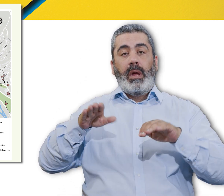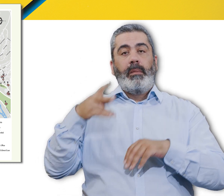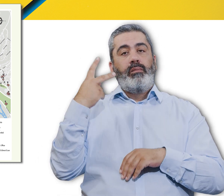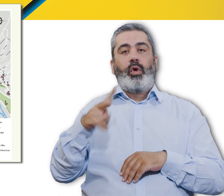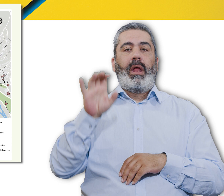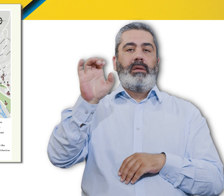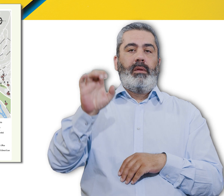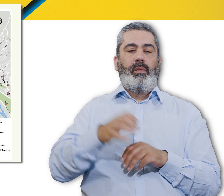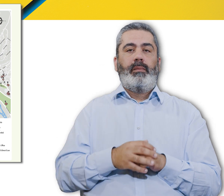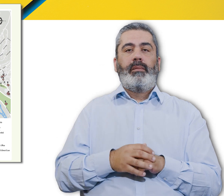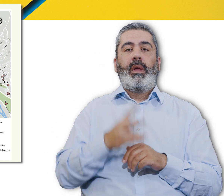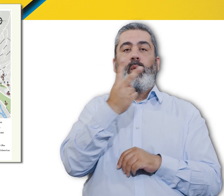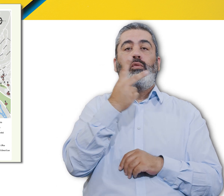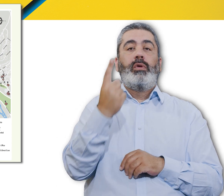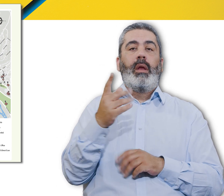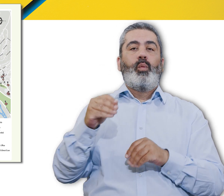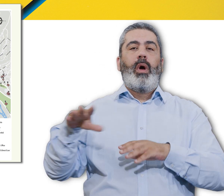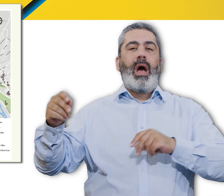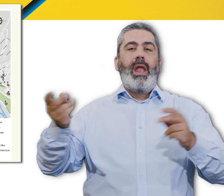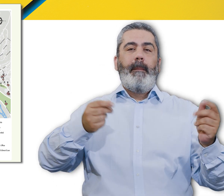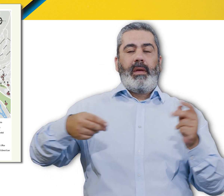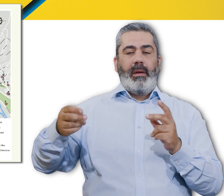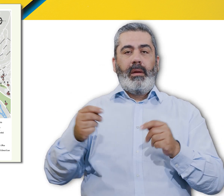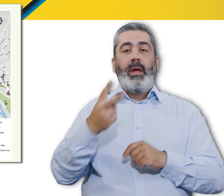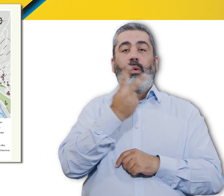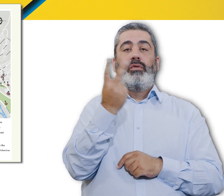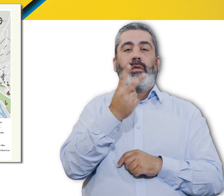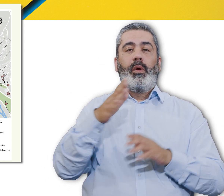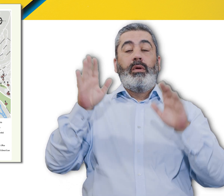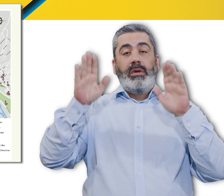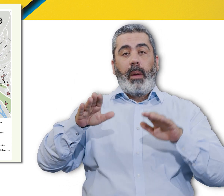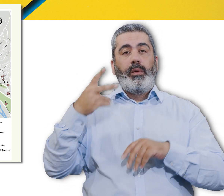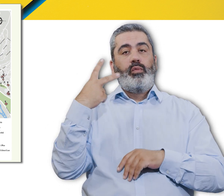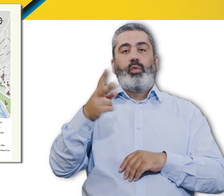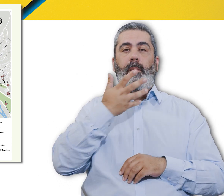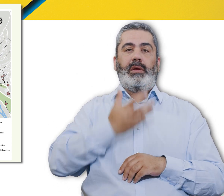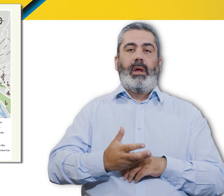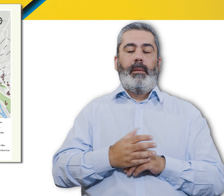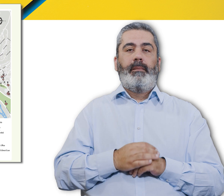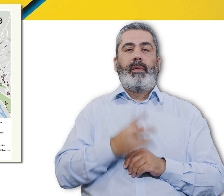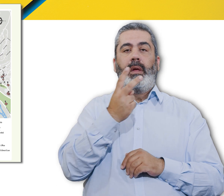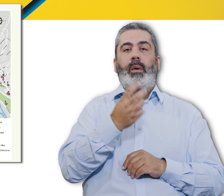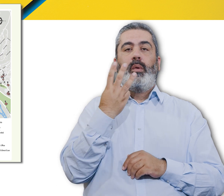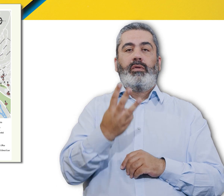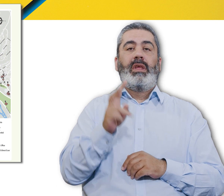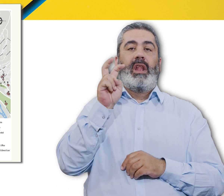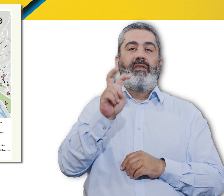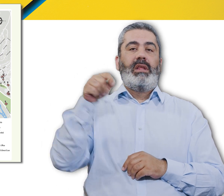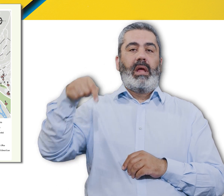Church. 18. White Mosque. 19. Red Mosque. 20. Bachelor